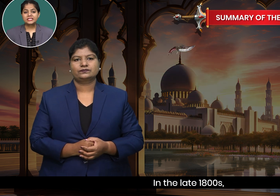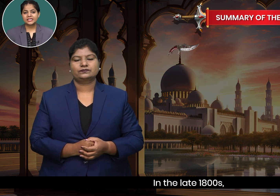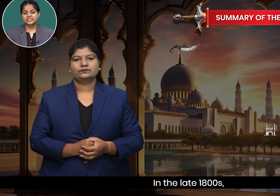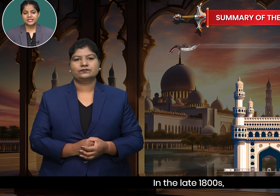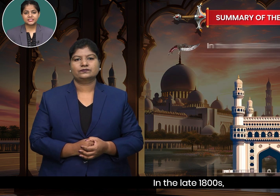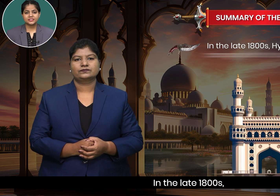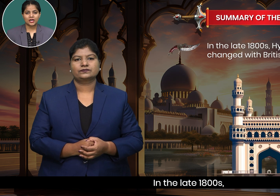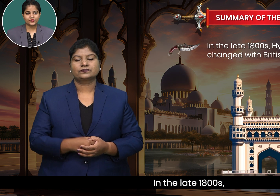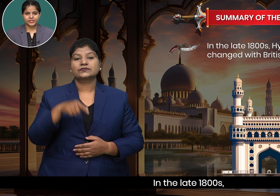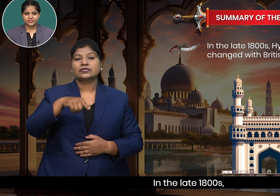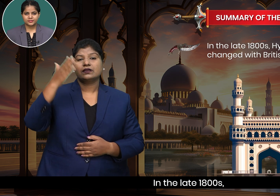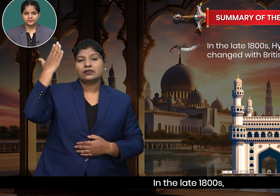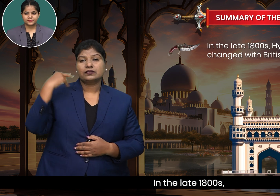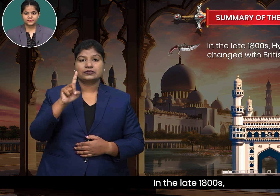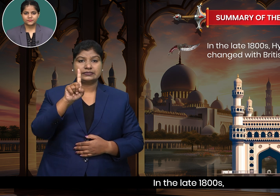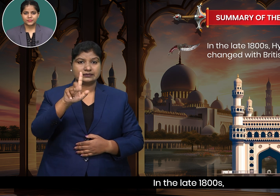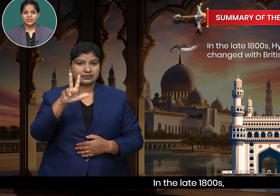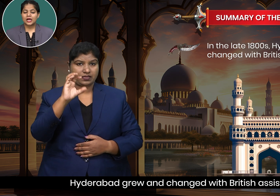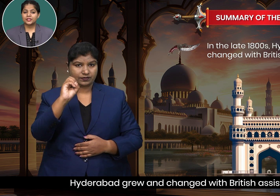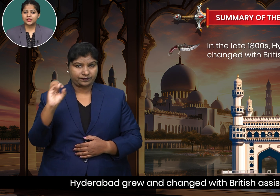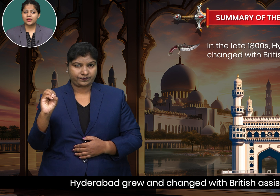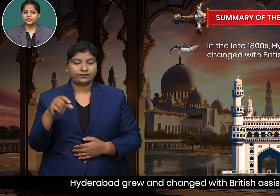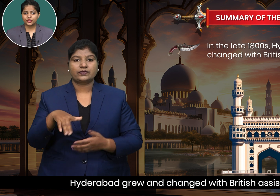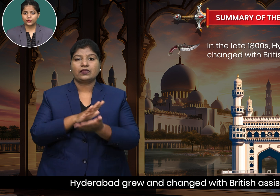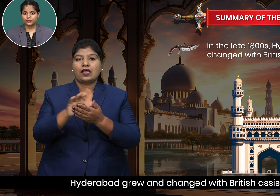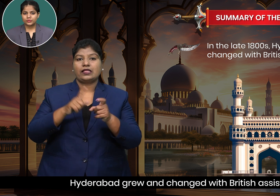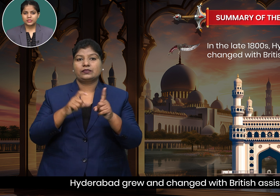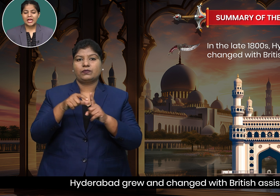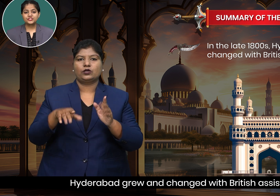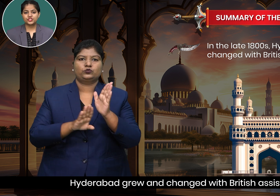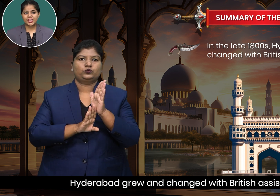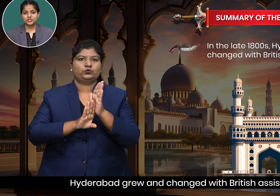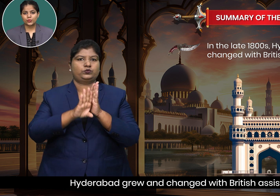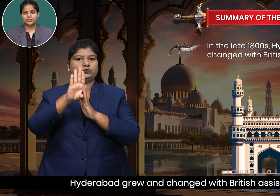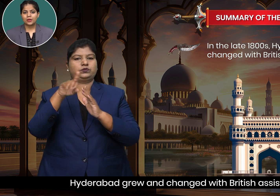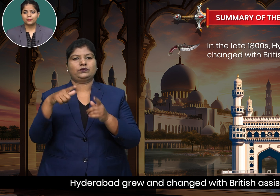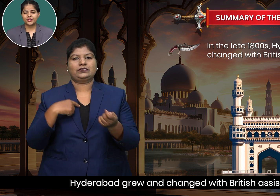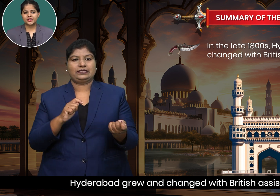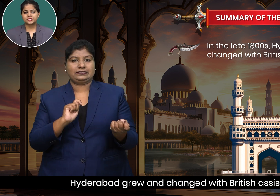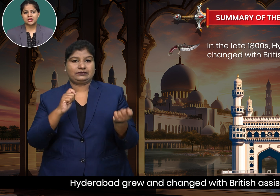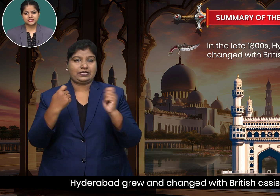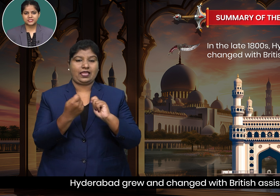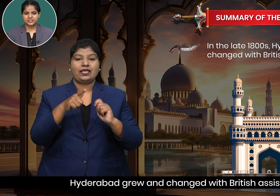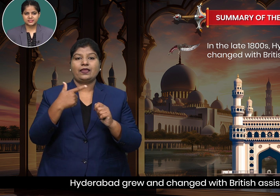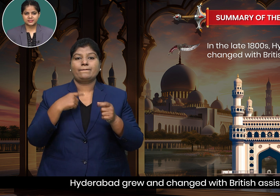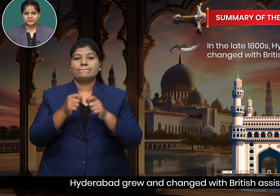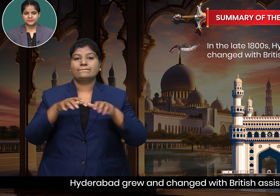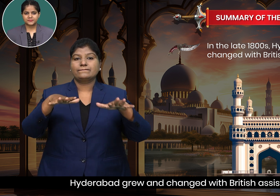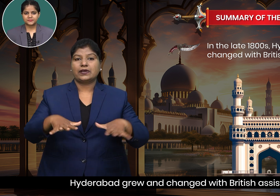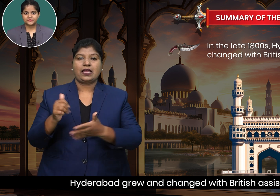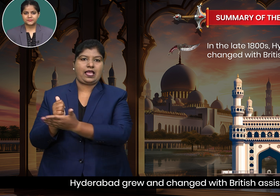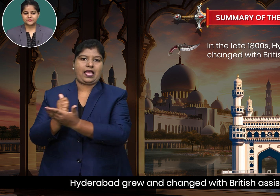In the late 1800s, Hyderabad grew and changed with British